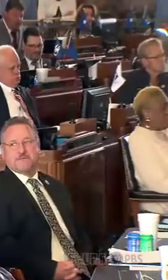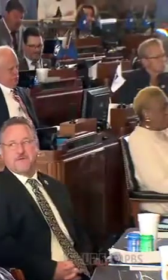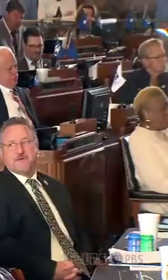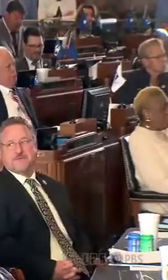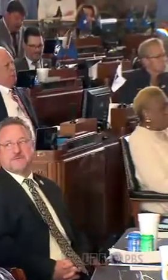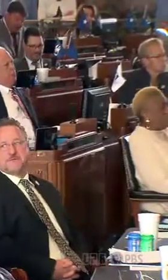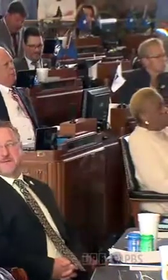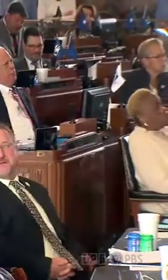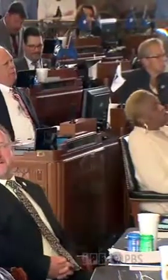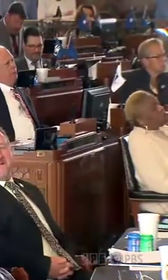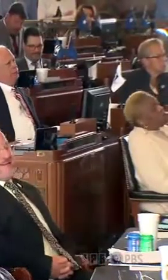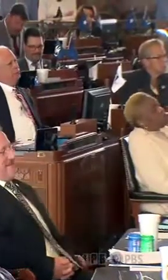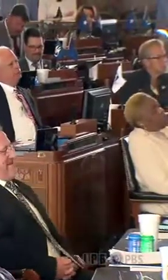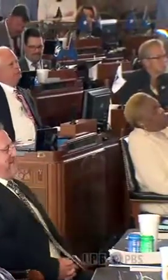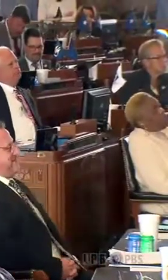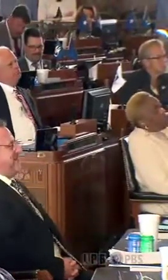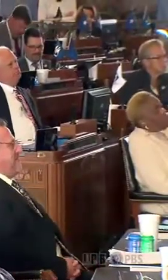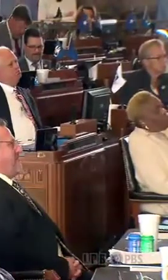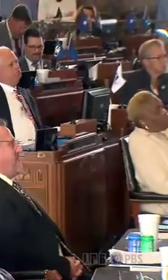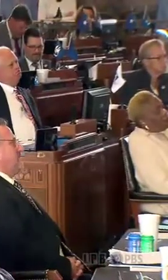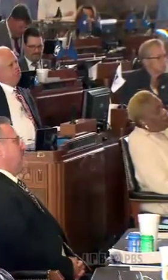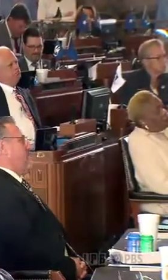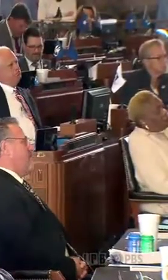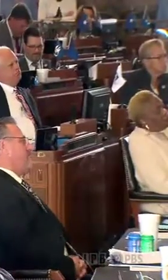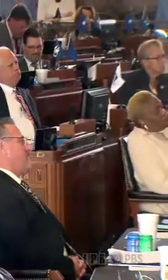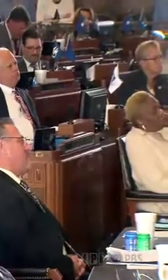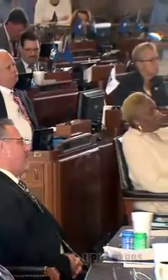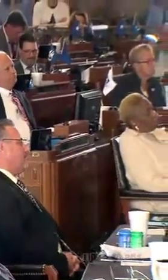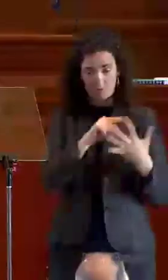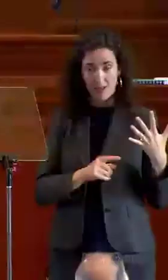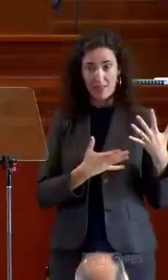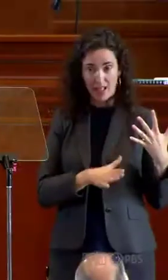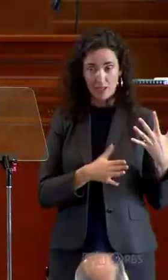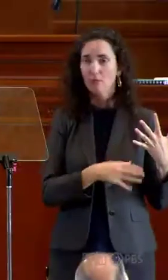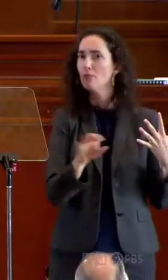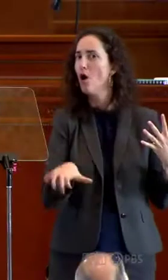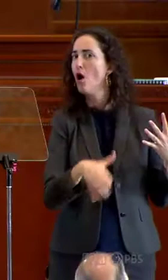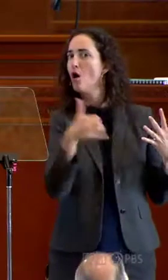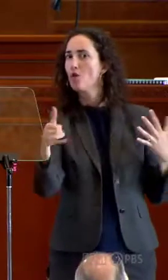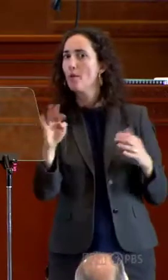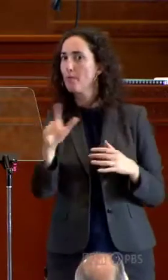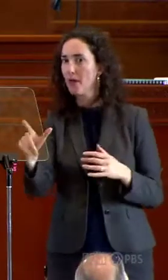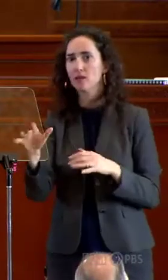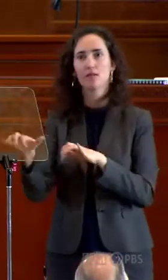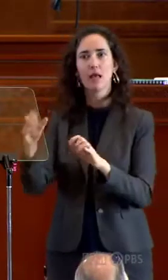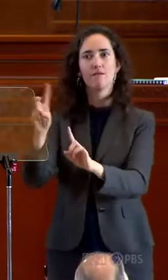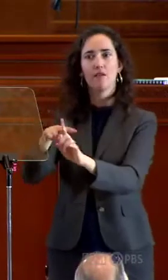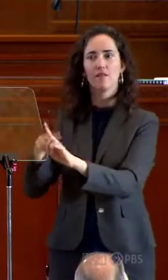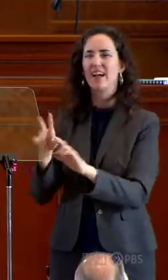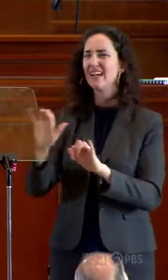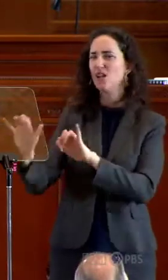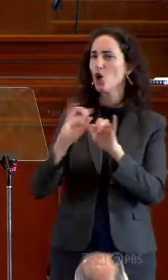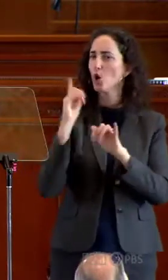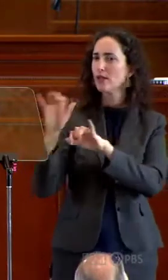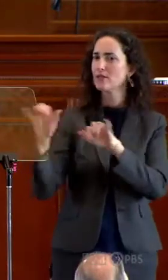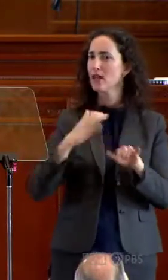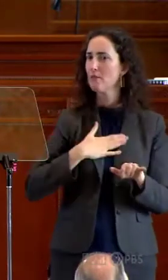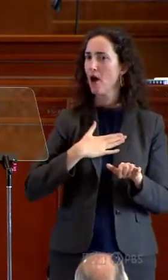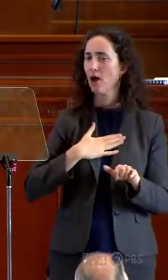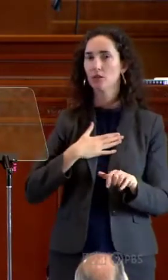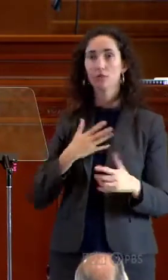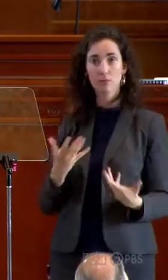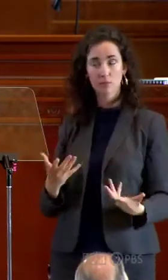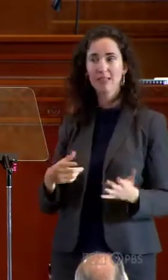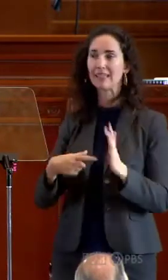limiting my support to only the bills in my own package. Many bills of a similar nature have been filed this session, which signals